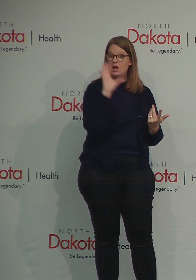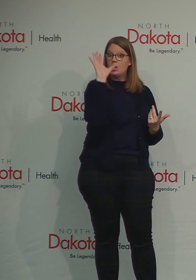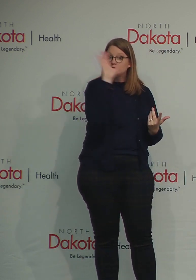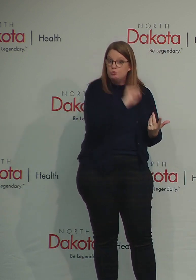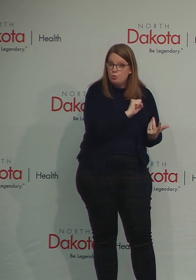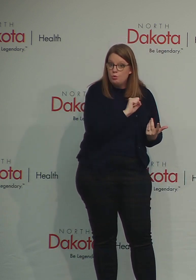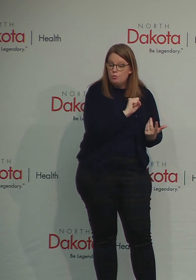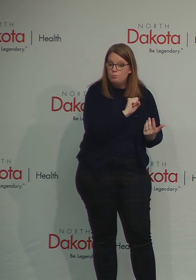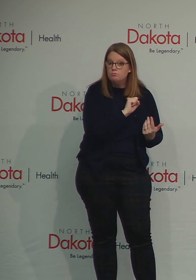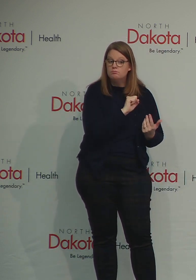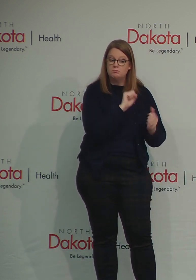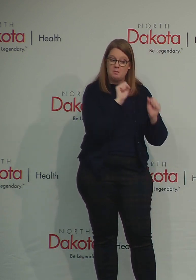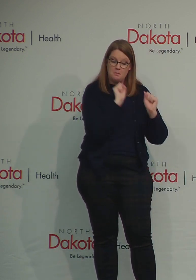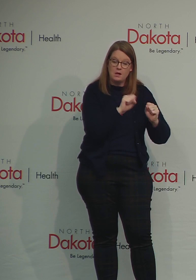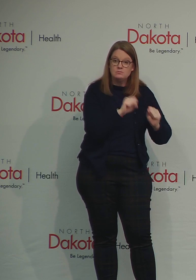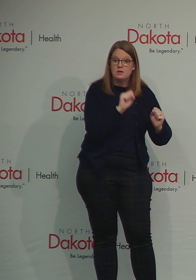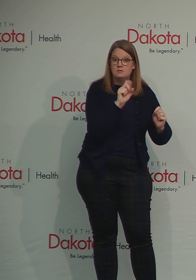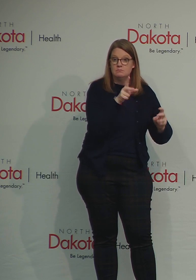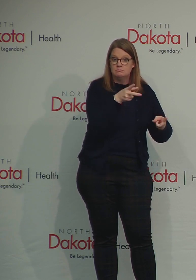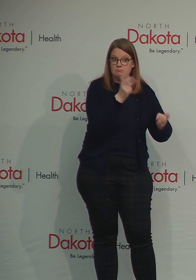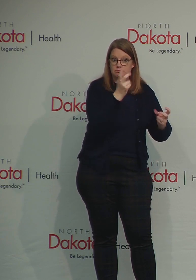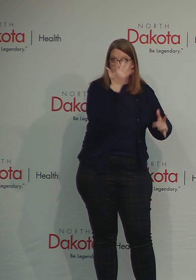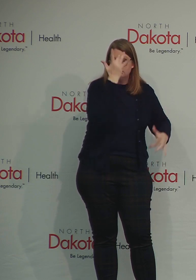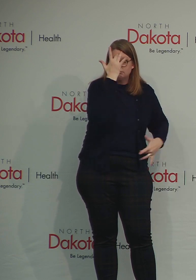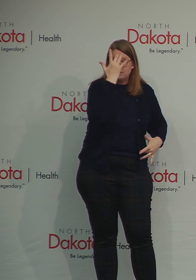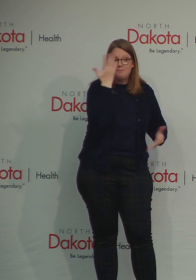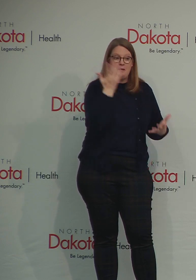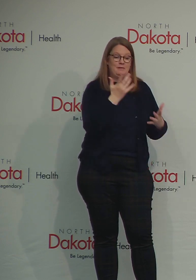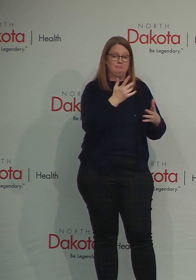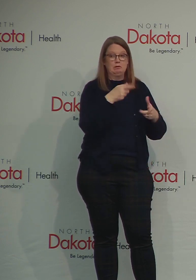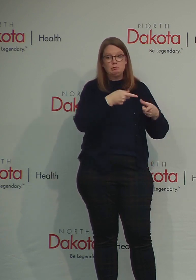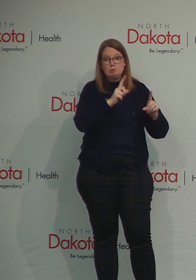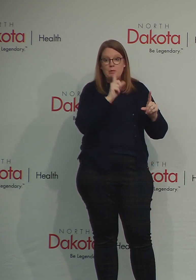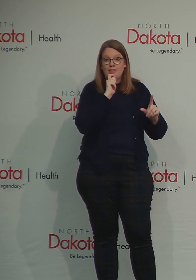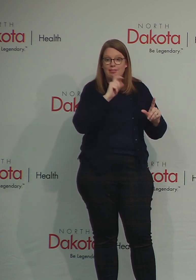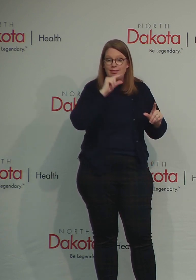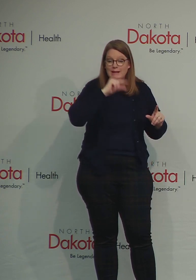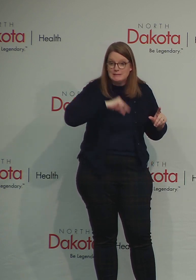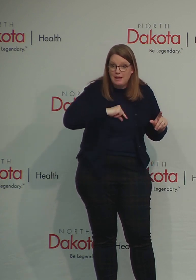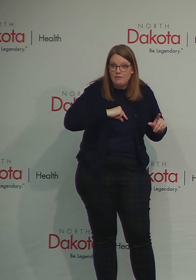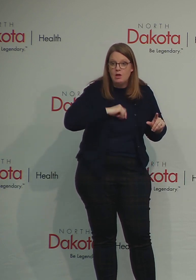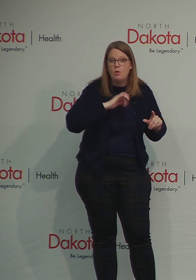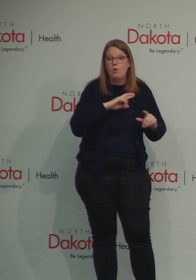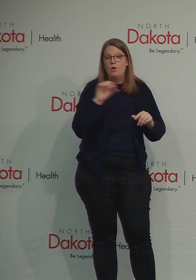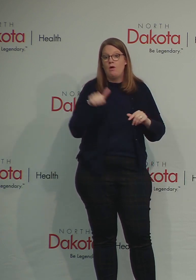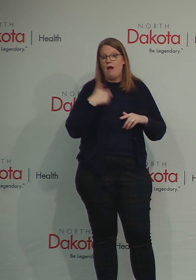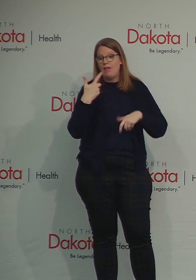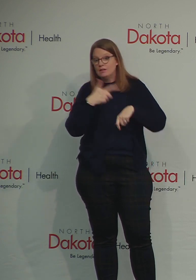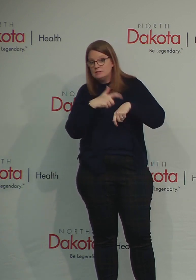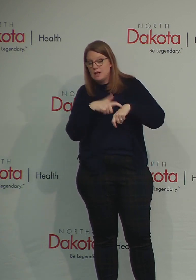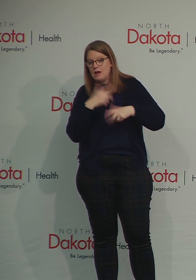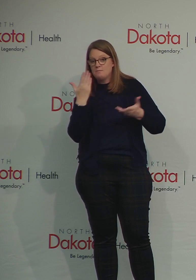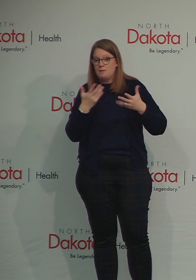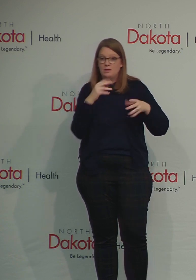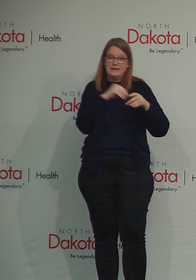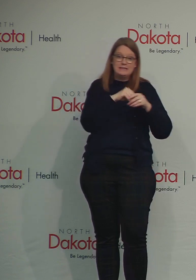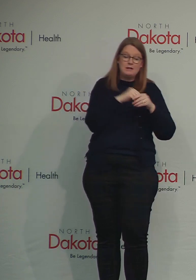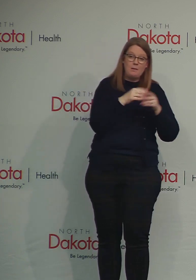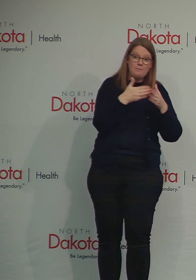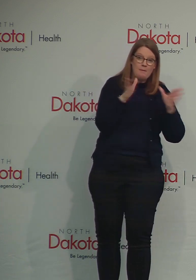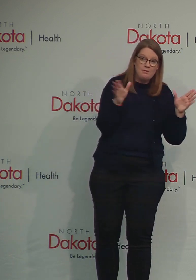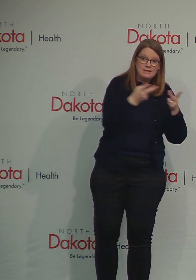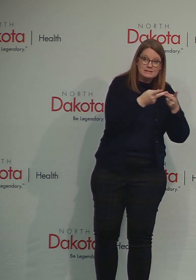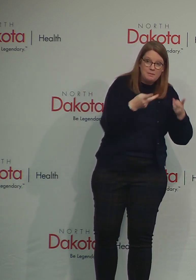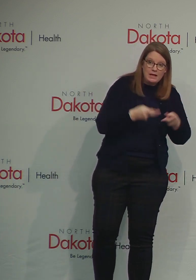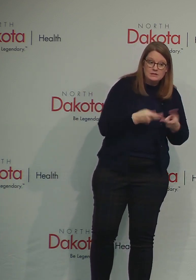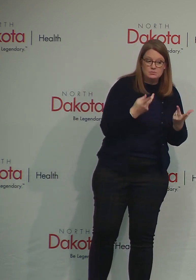possibly became infected during the Thanksgiving period or during any other time where you might have been in an indoor public space with those